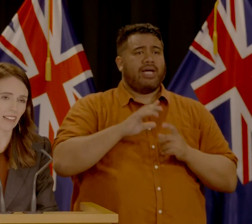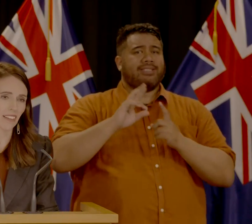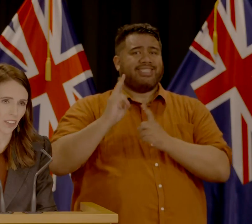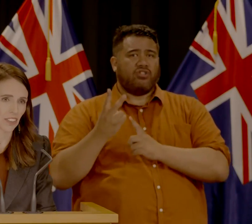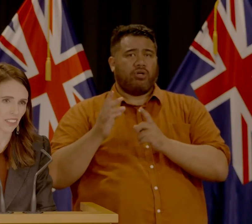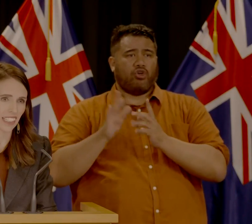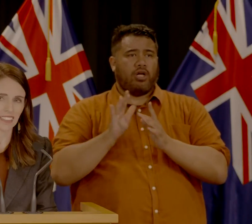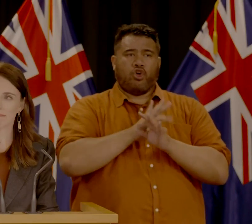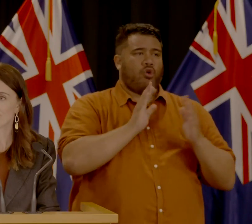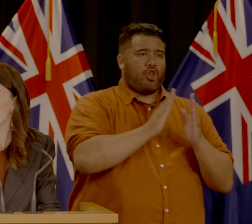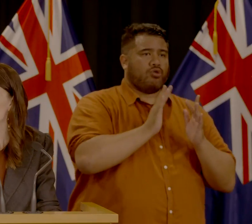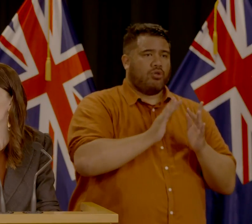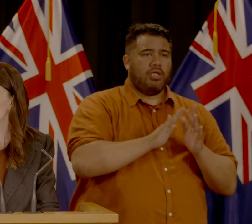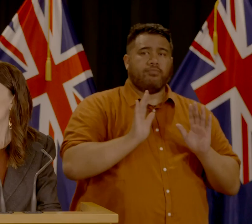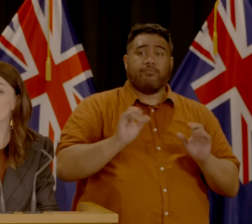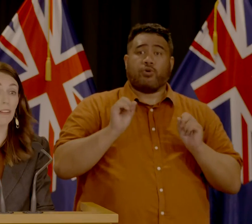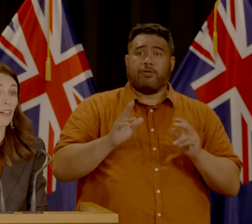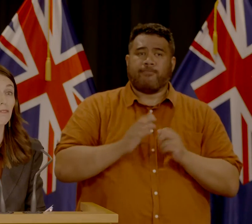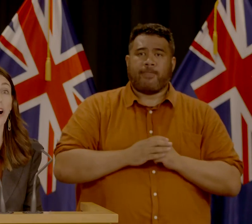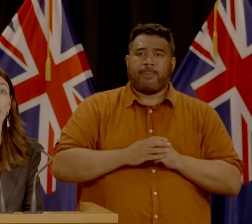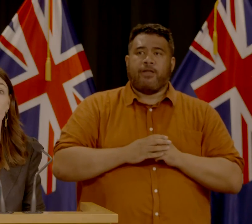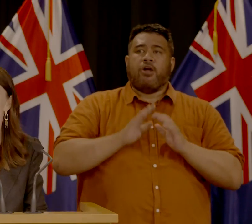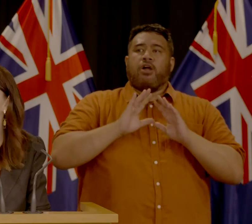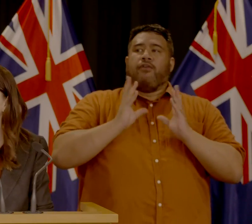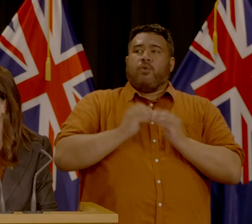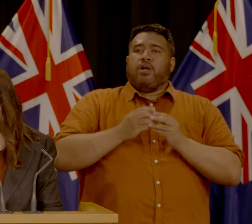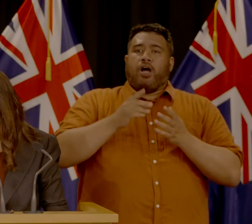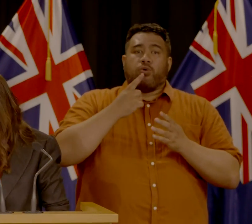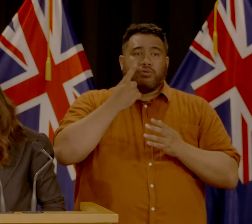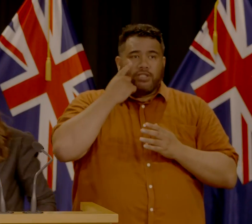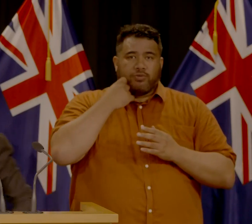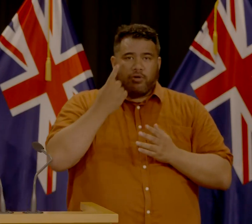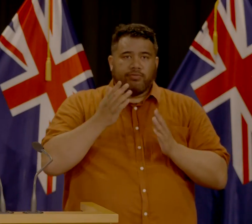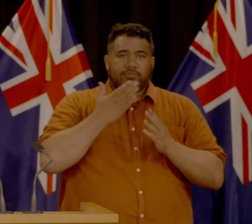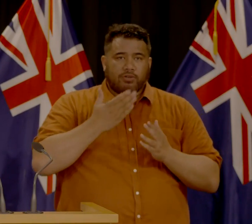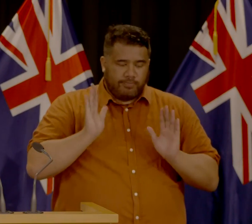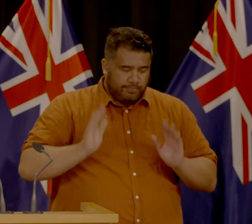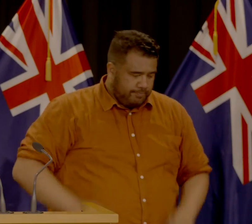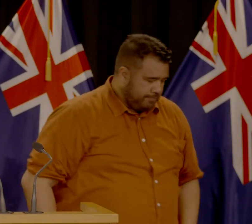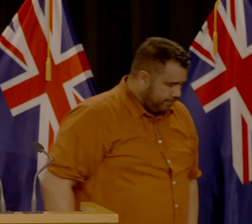secondary rather than close contacts. Okay, everyone, I'll be seeing you again tomorrow.